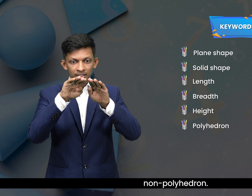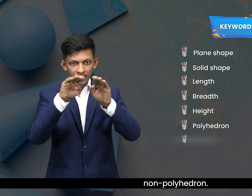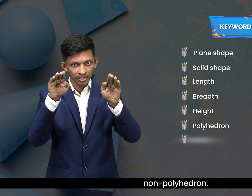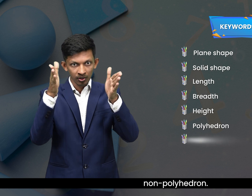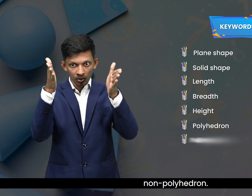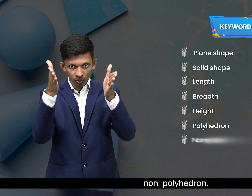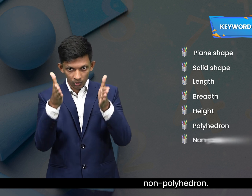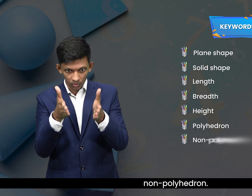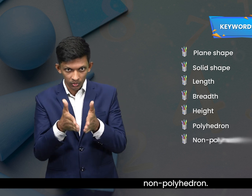non-polyhedron.